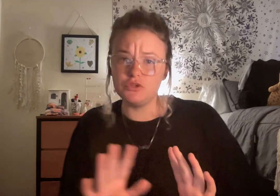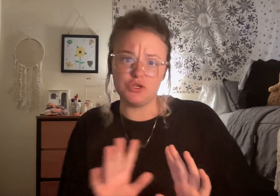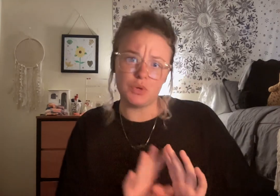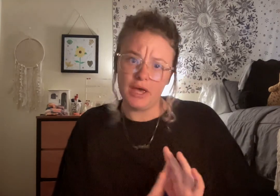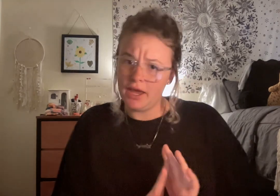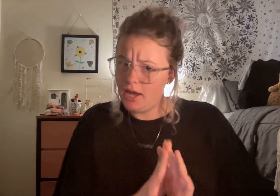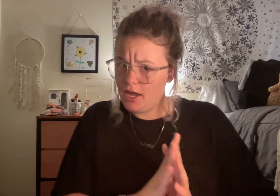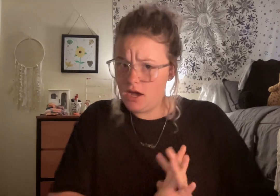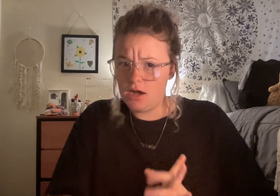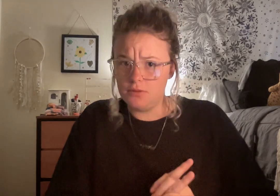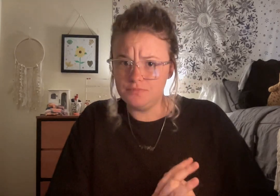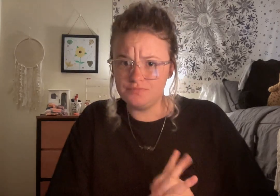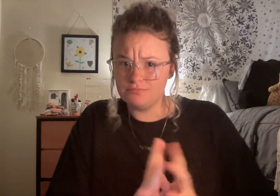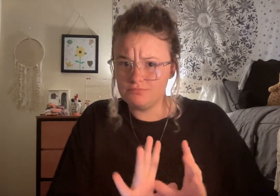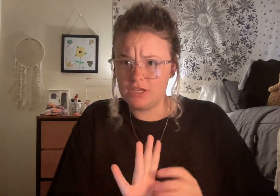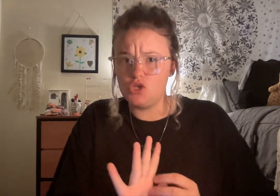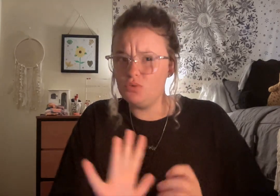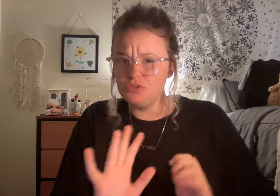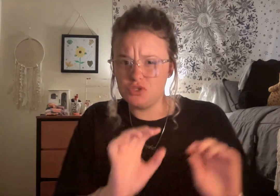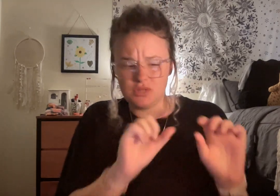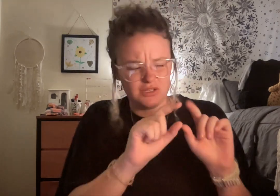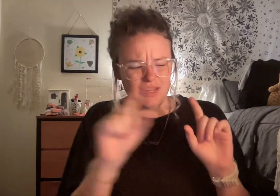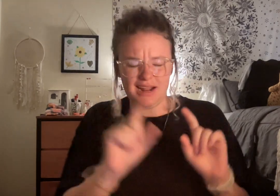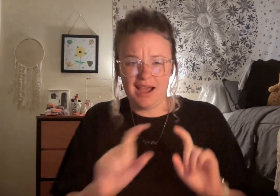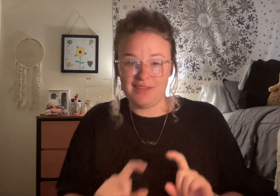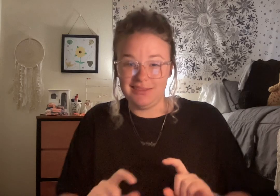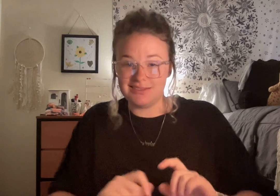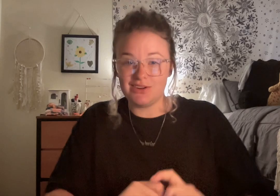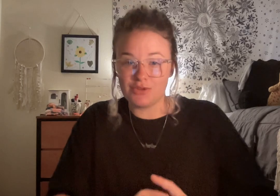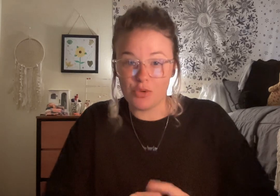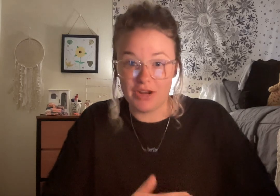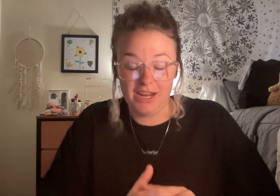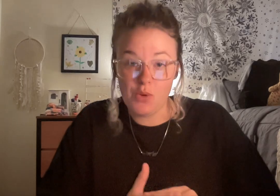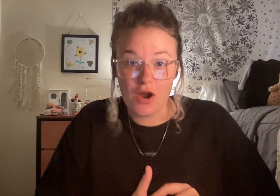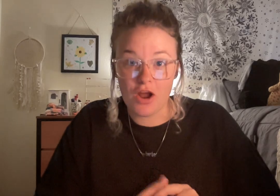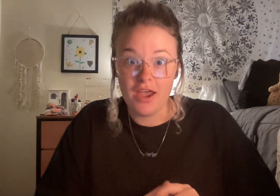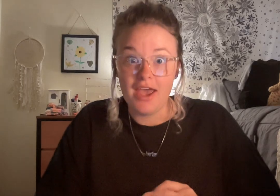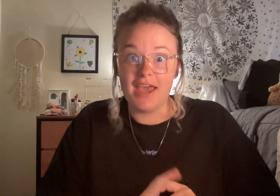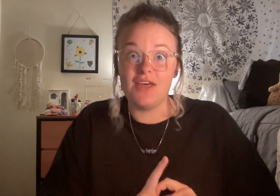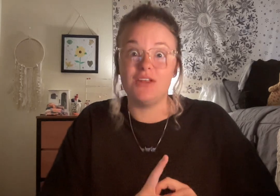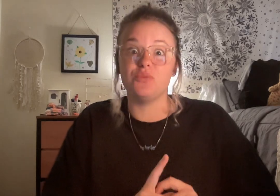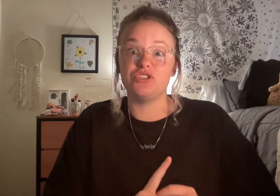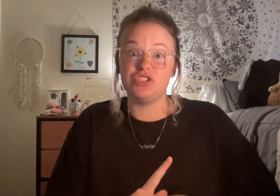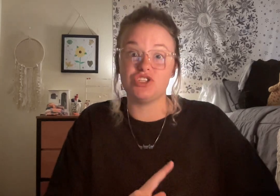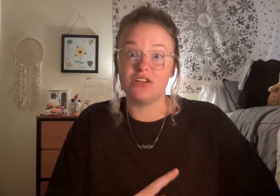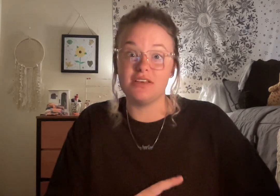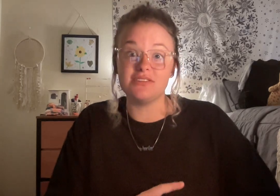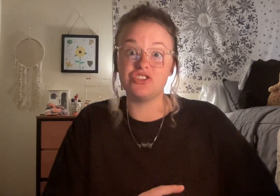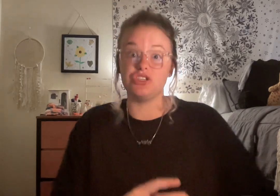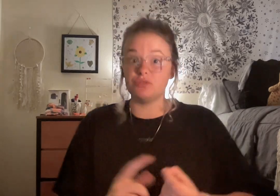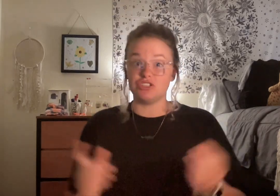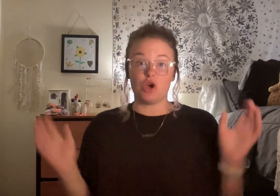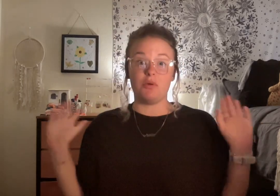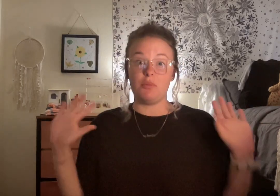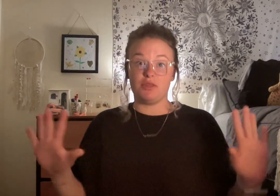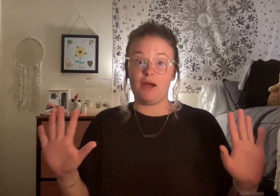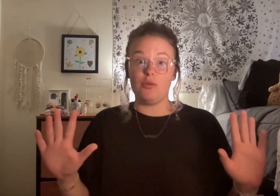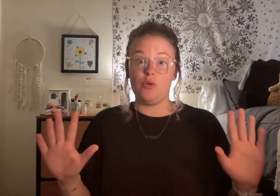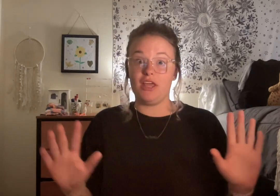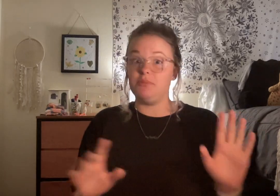do, and you will do, they didn't have that listed on the board anywhere. And when she'd start lessons, she would just open up with a PowerPoint and it'd be